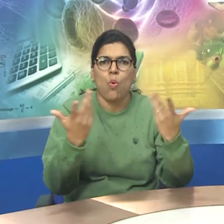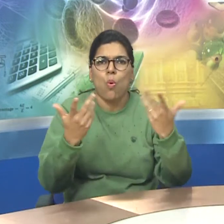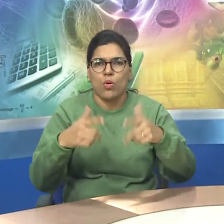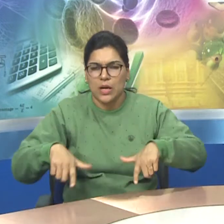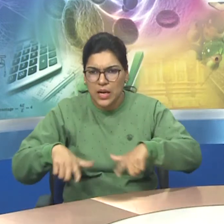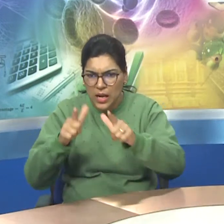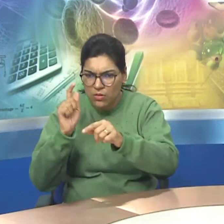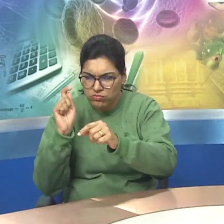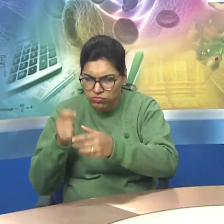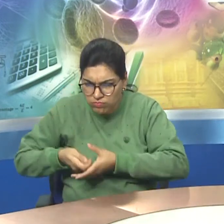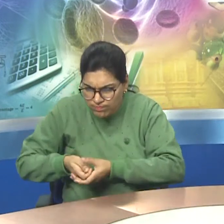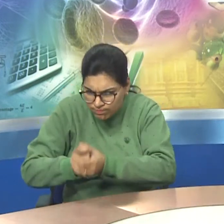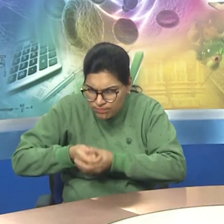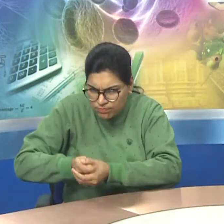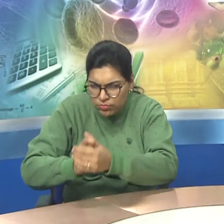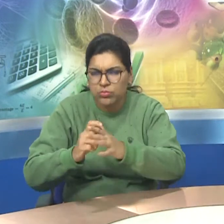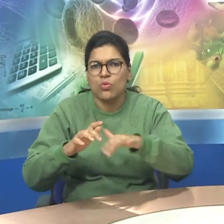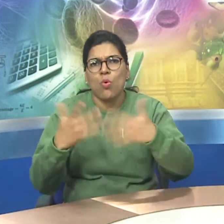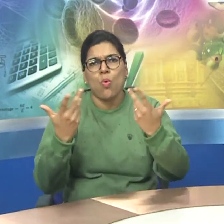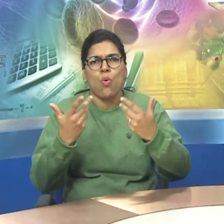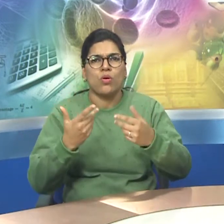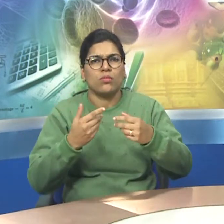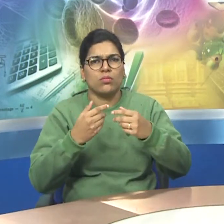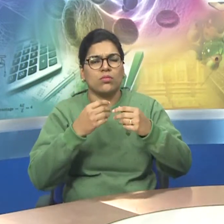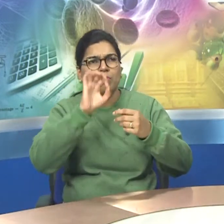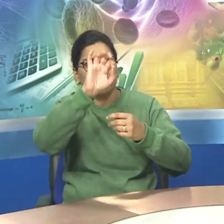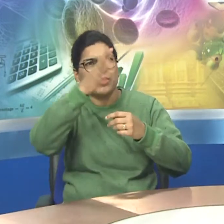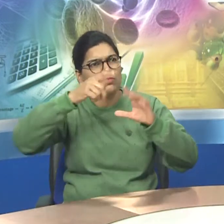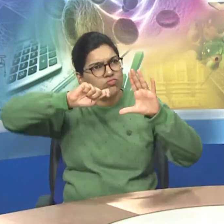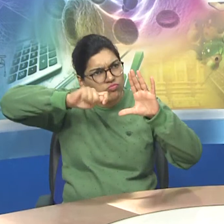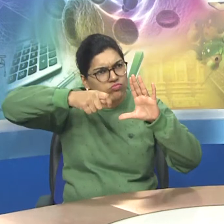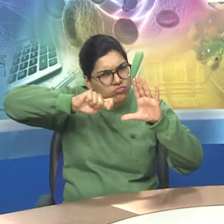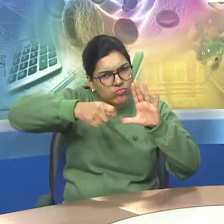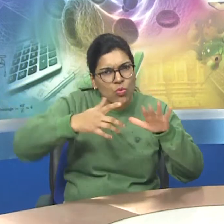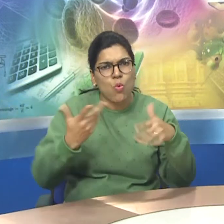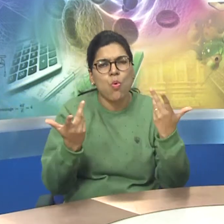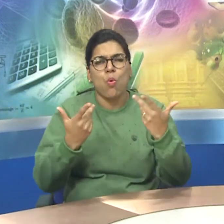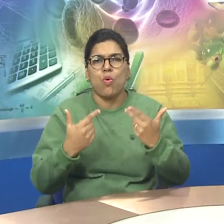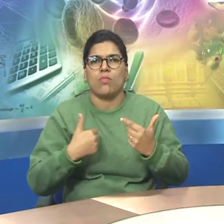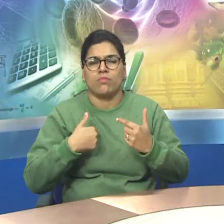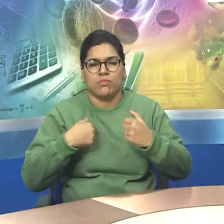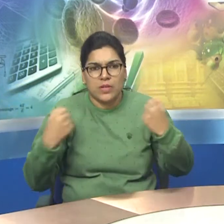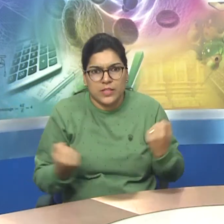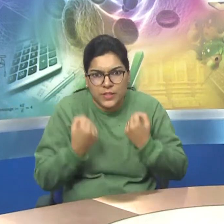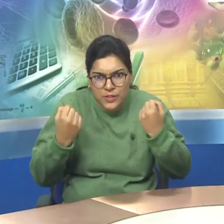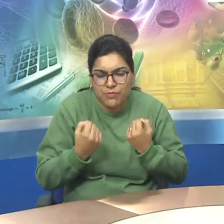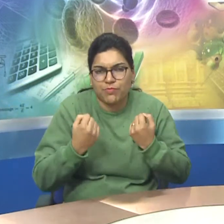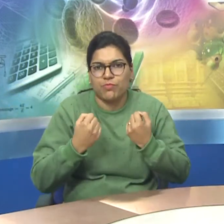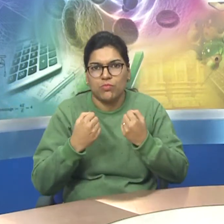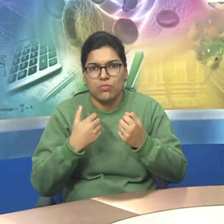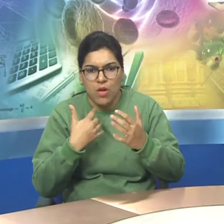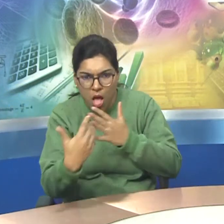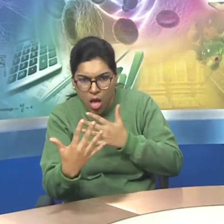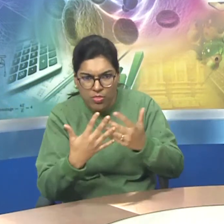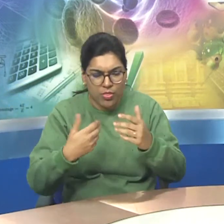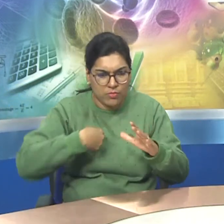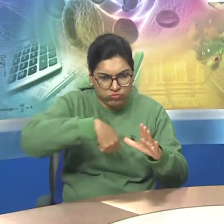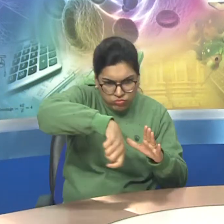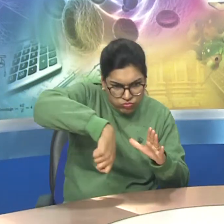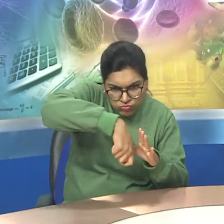These are those activities or work or assignment which we do with the help of our own self. We